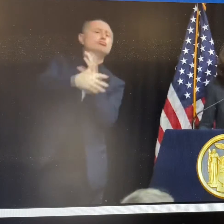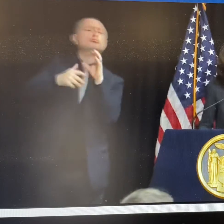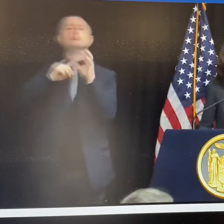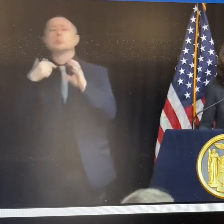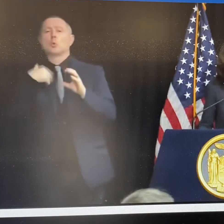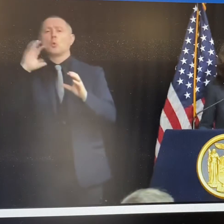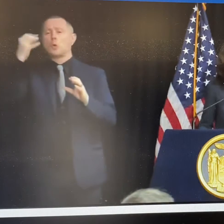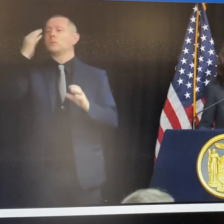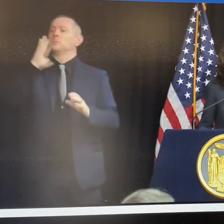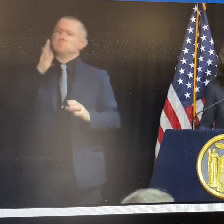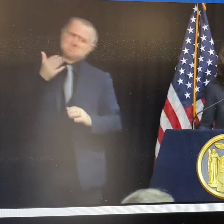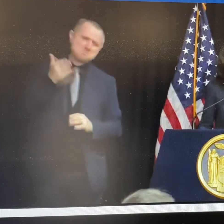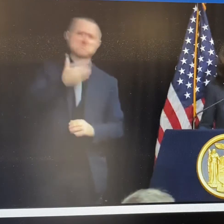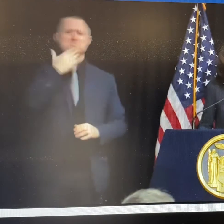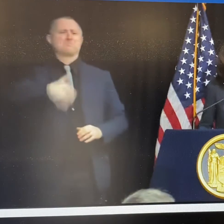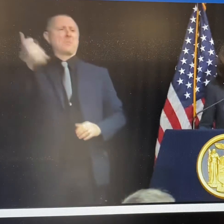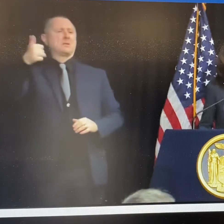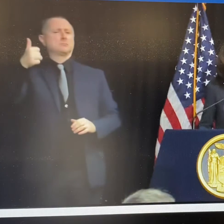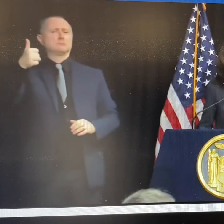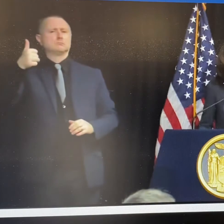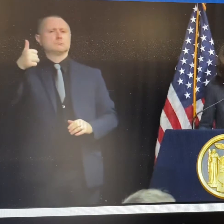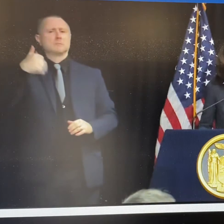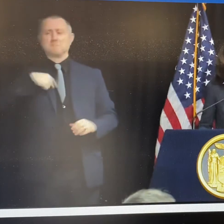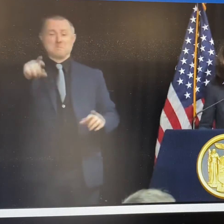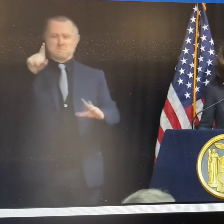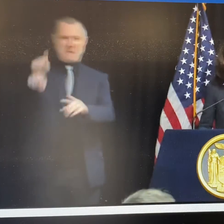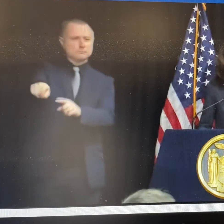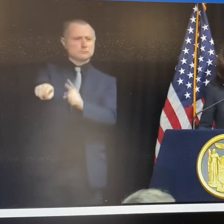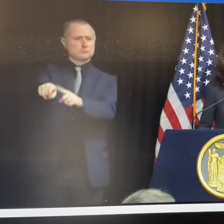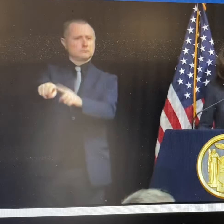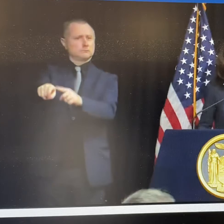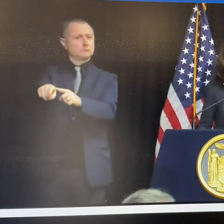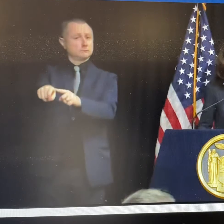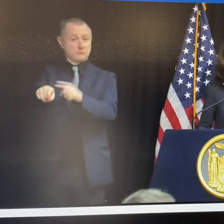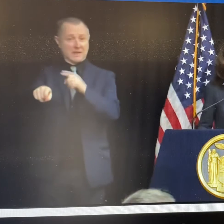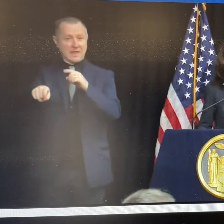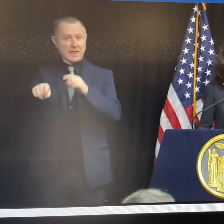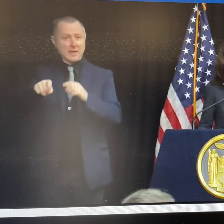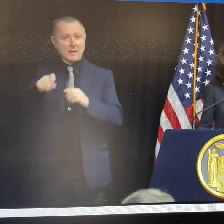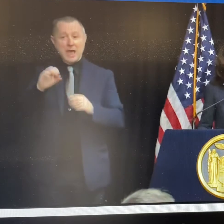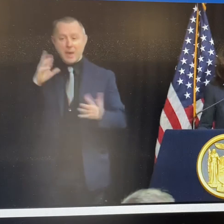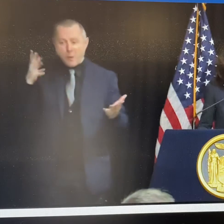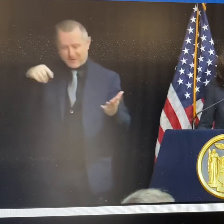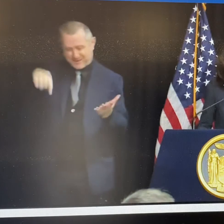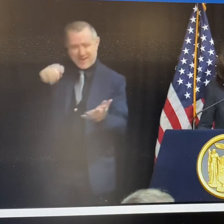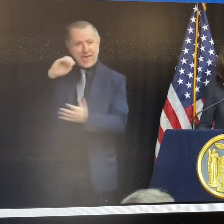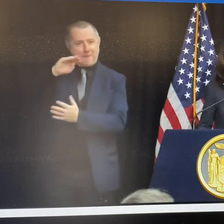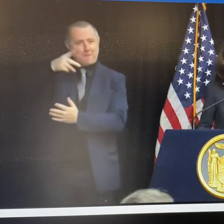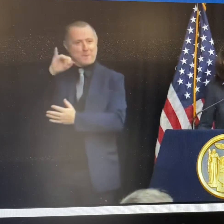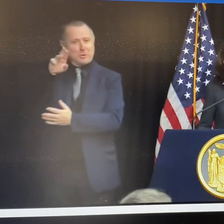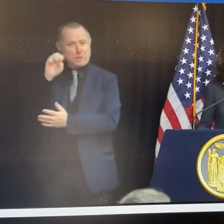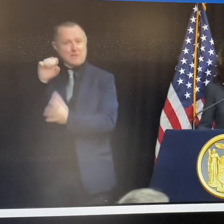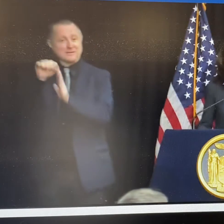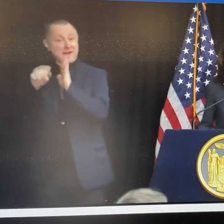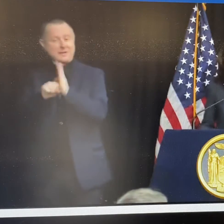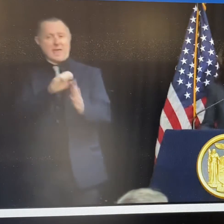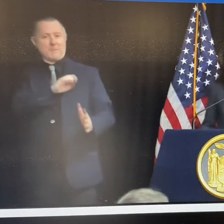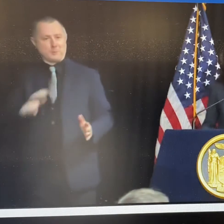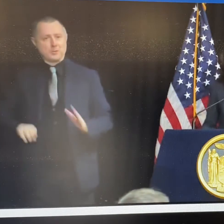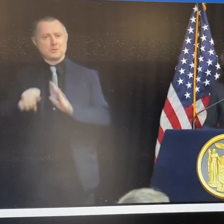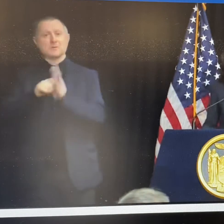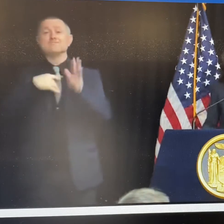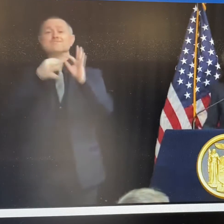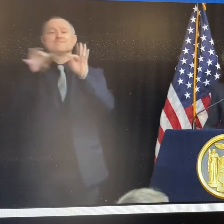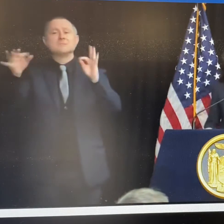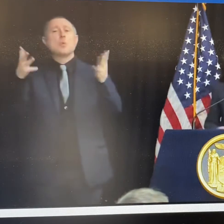we have to be the best, because we are the Empire State. Our motto is Excelsior, and that is what I'm looking to